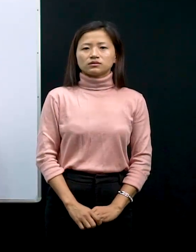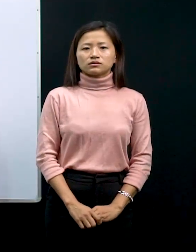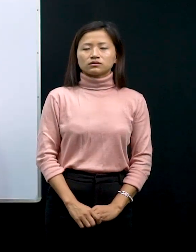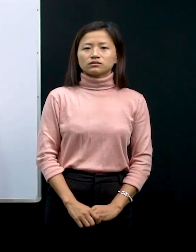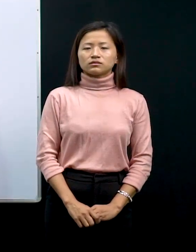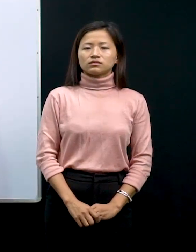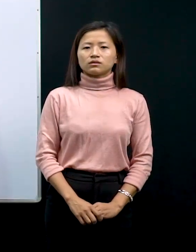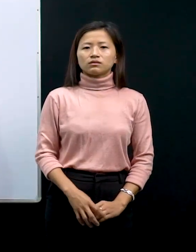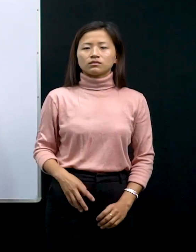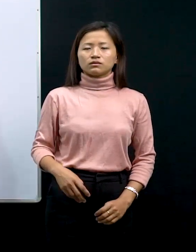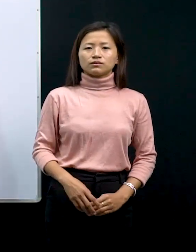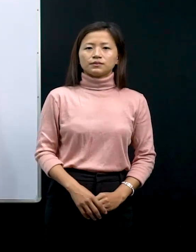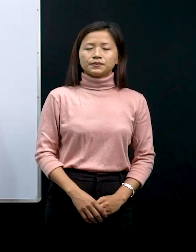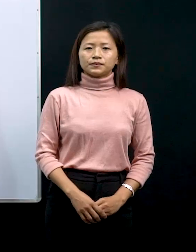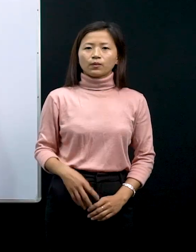OQ is equal to OR.